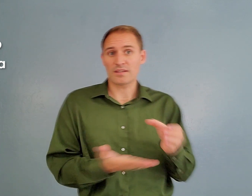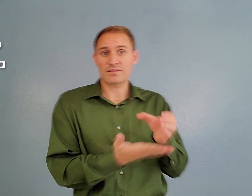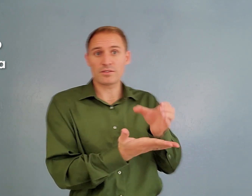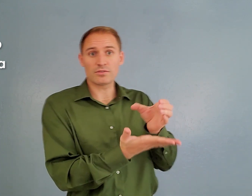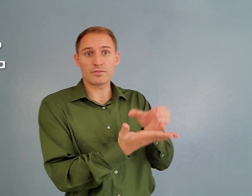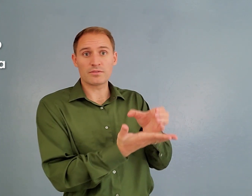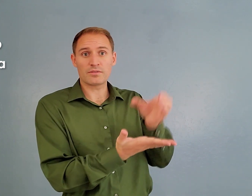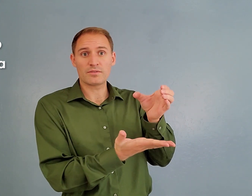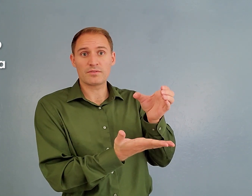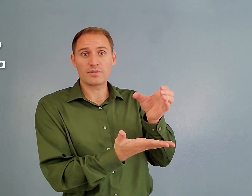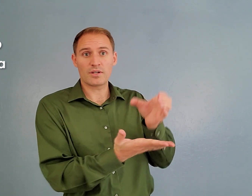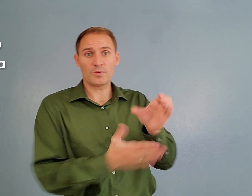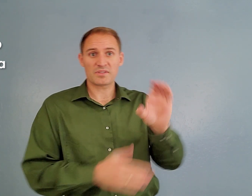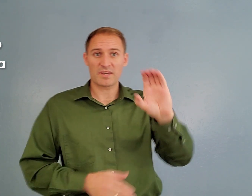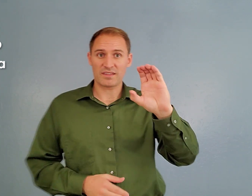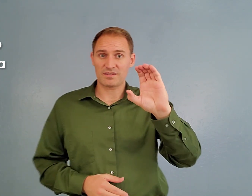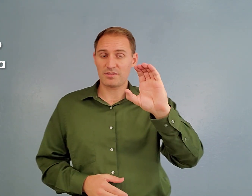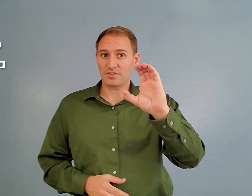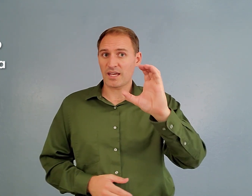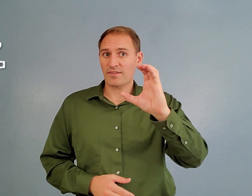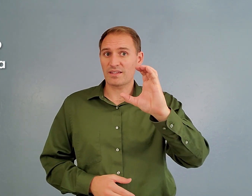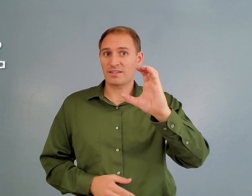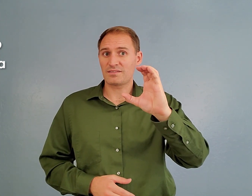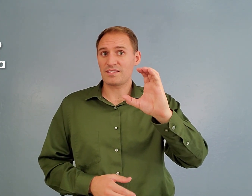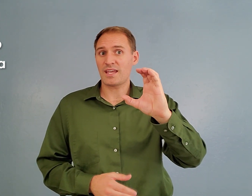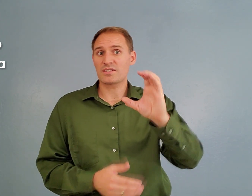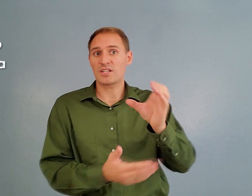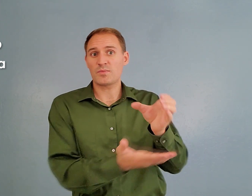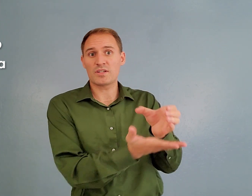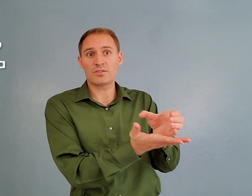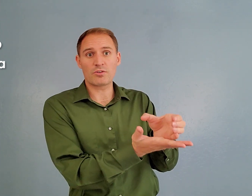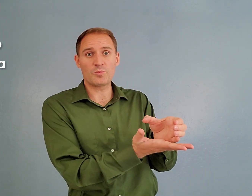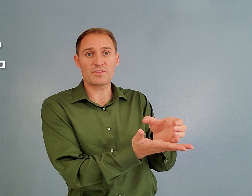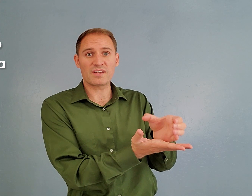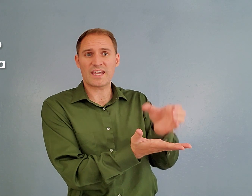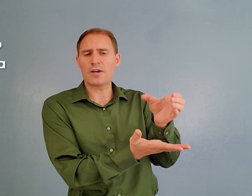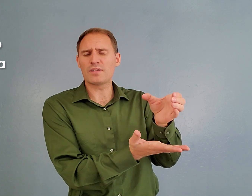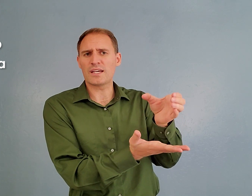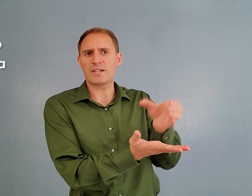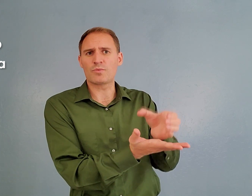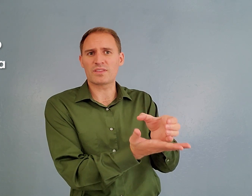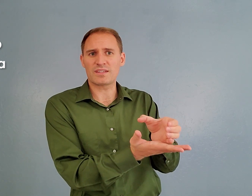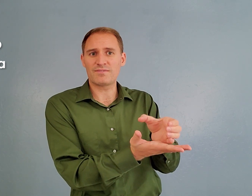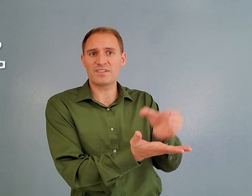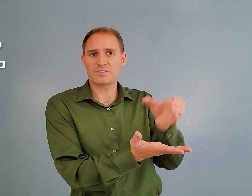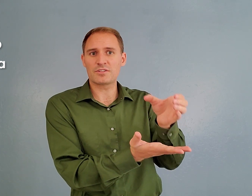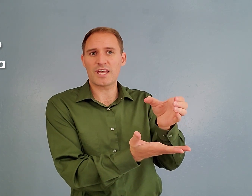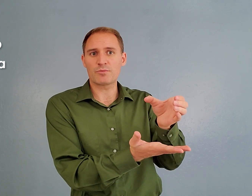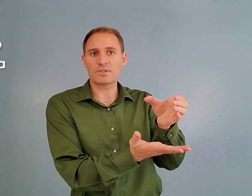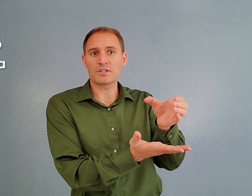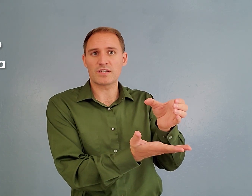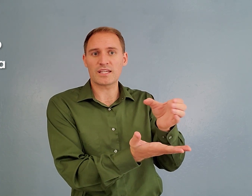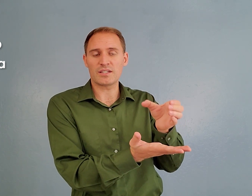So you'll almost you'll have a C hand shape and you're almost like outlining what the physical can would look like in your